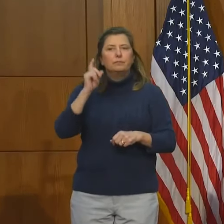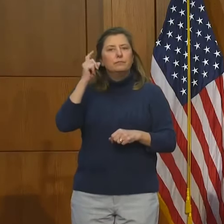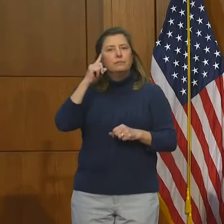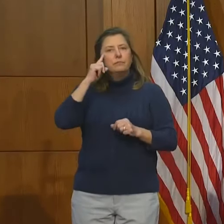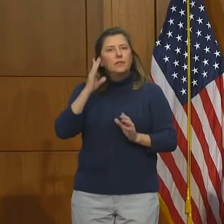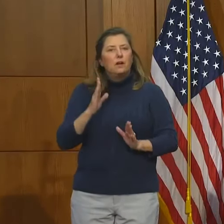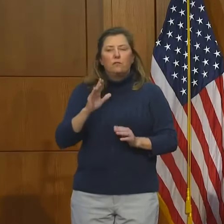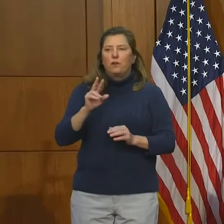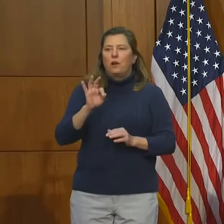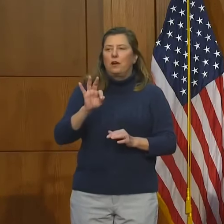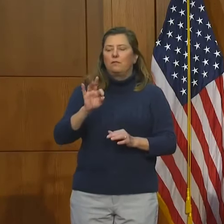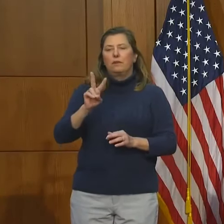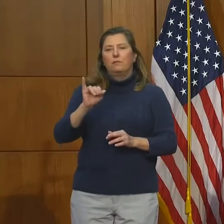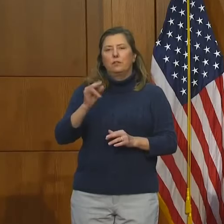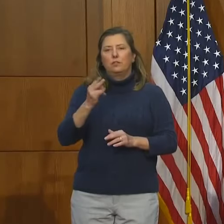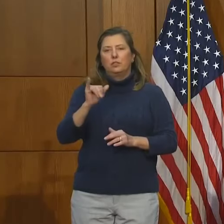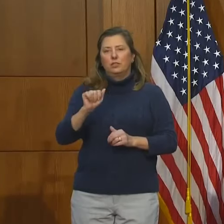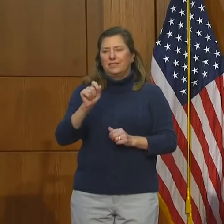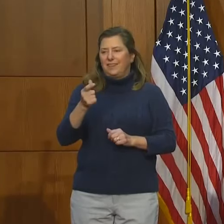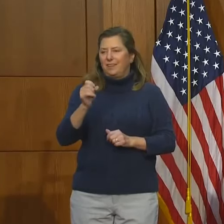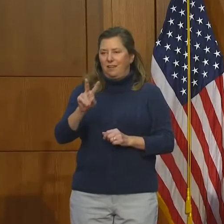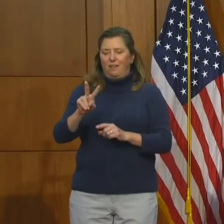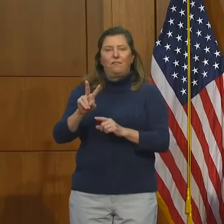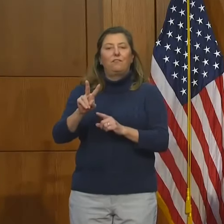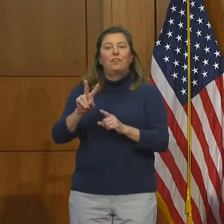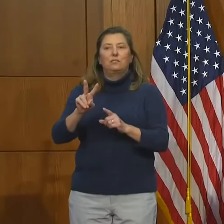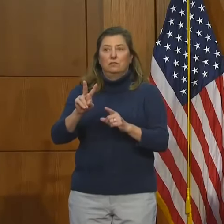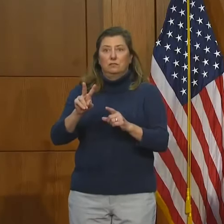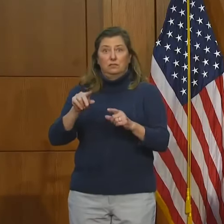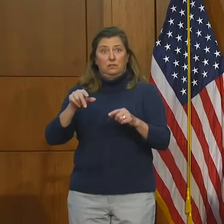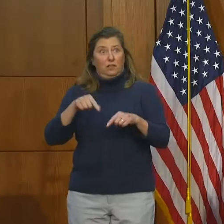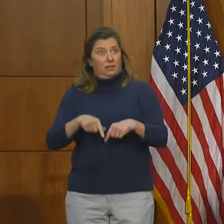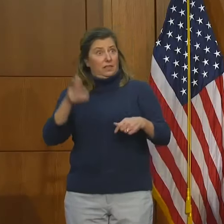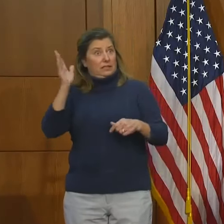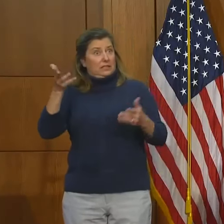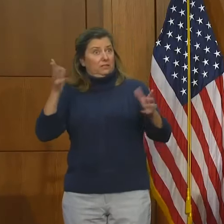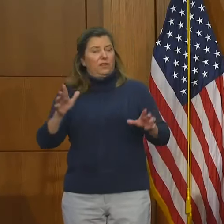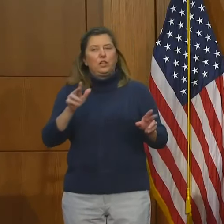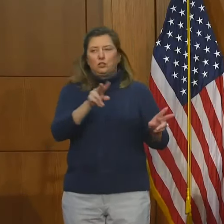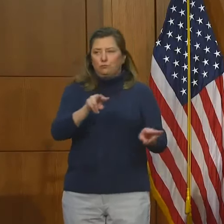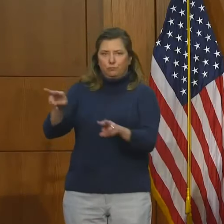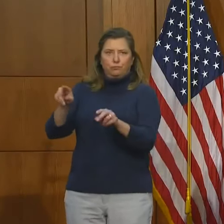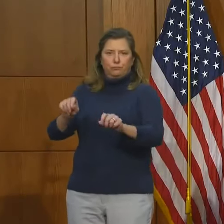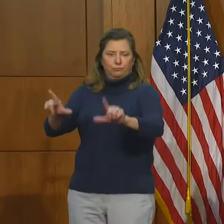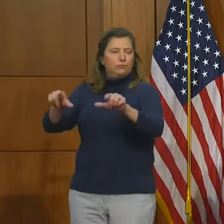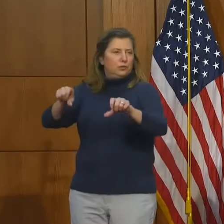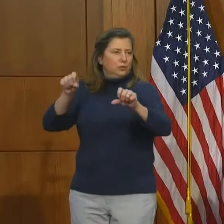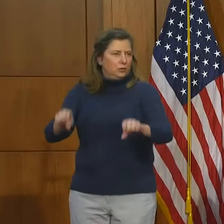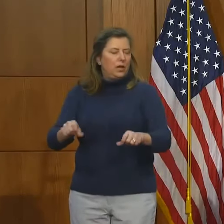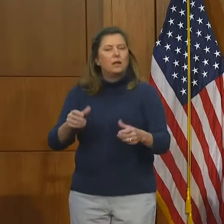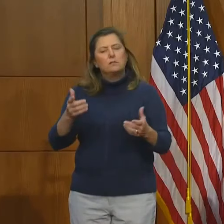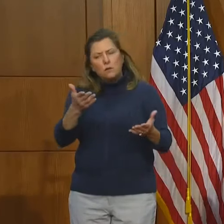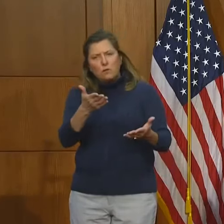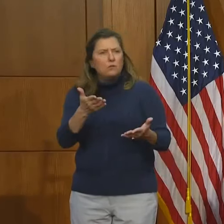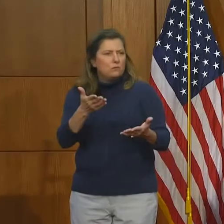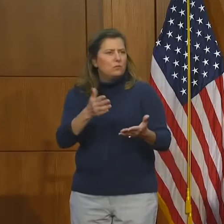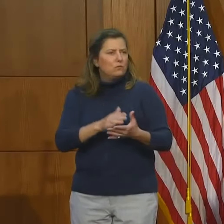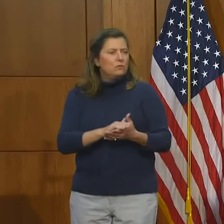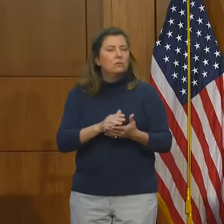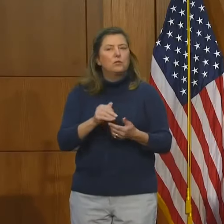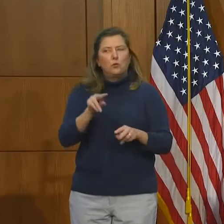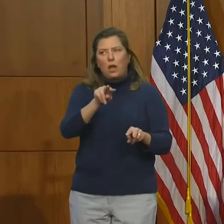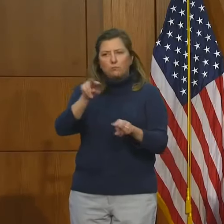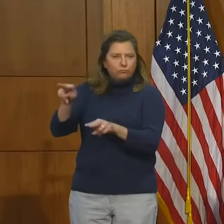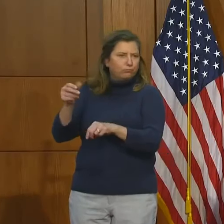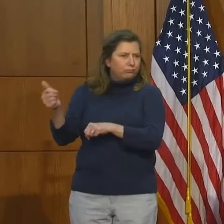government virginia.gov website following this presentation. So please, you're welcome to look